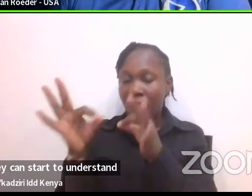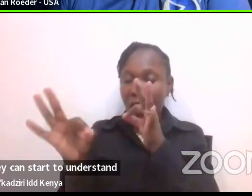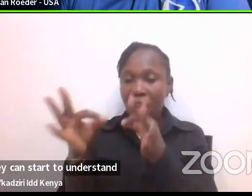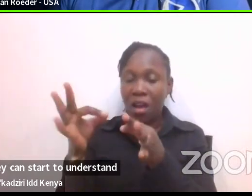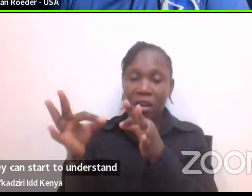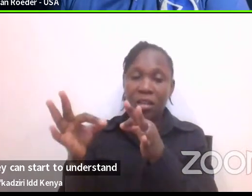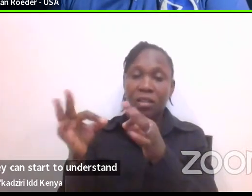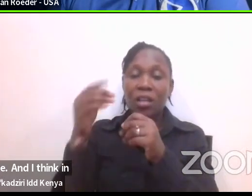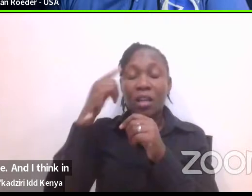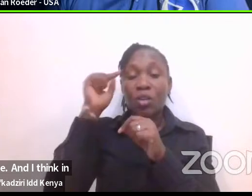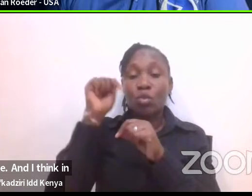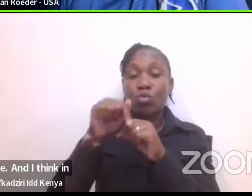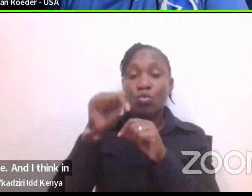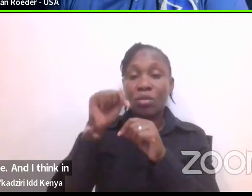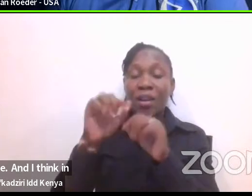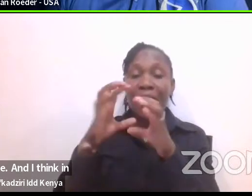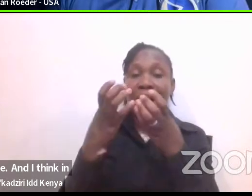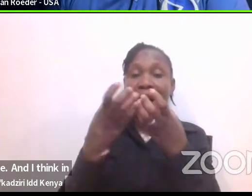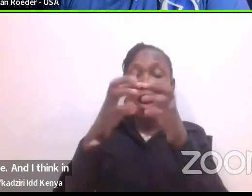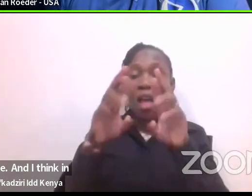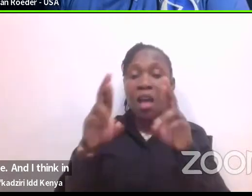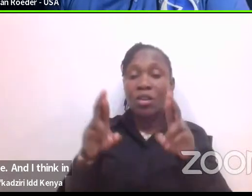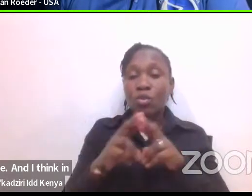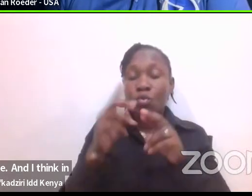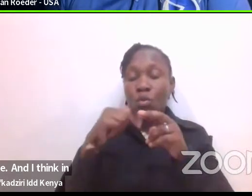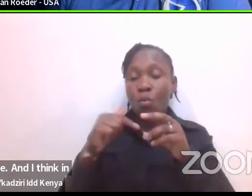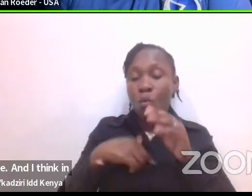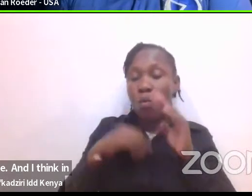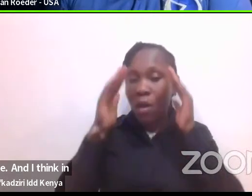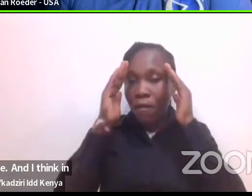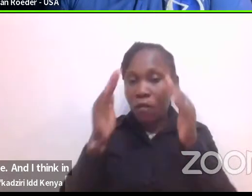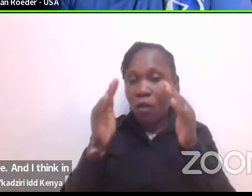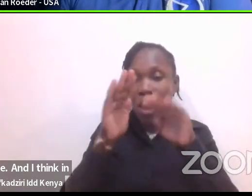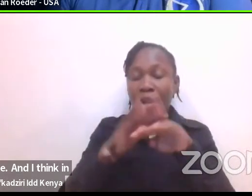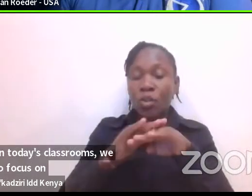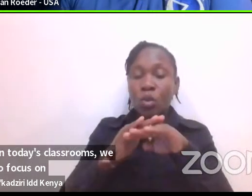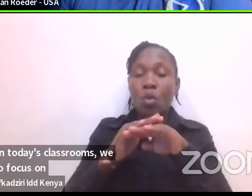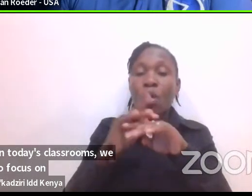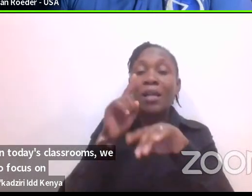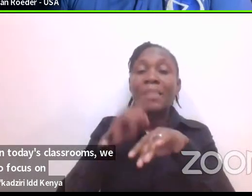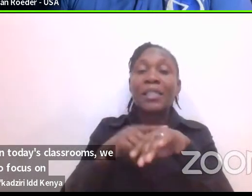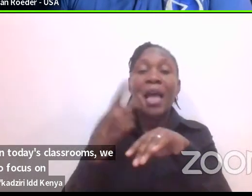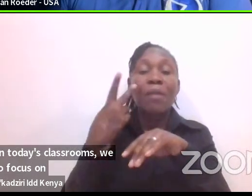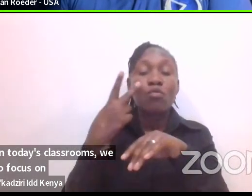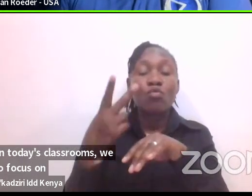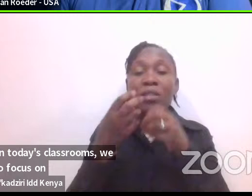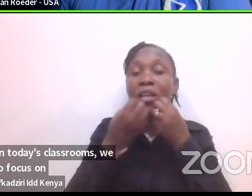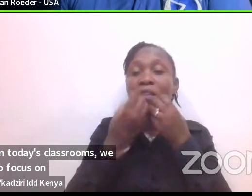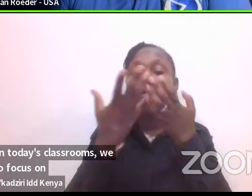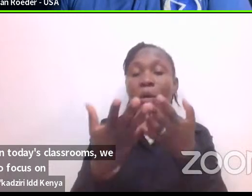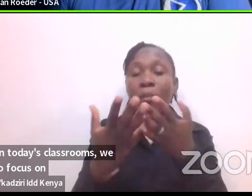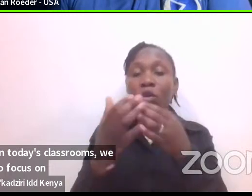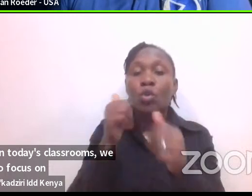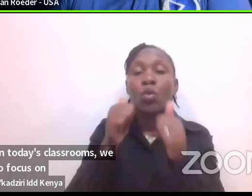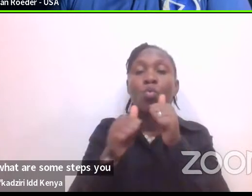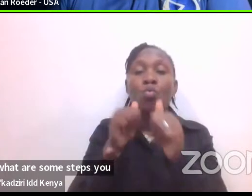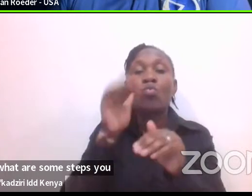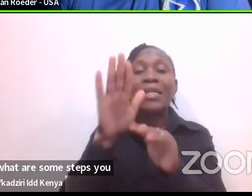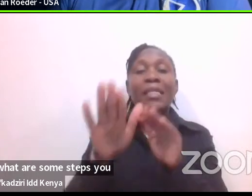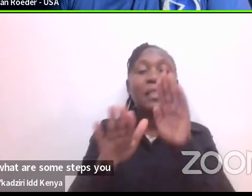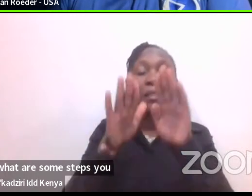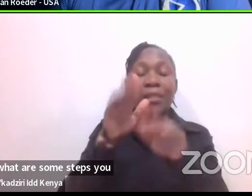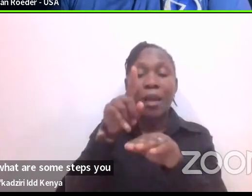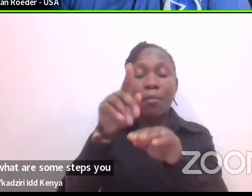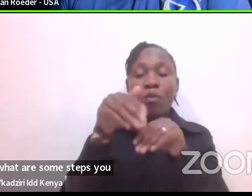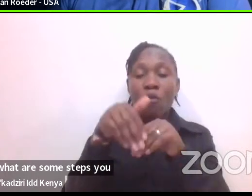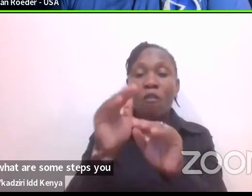today's classrooms, we really need to focus on, when you see information, what are some steps you can take to just say,